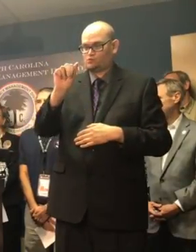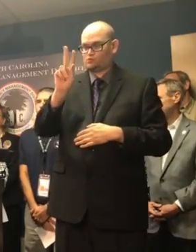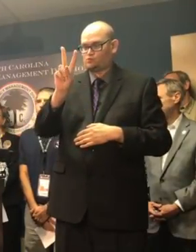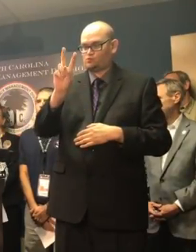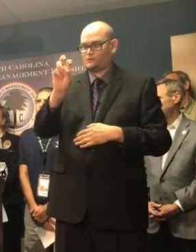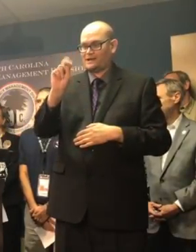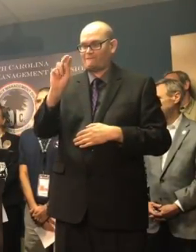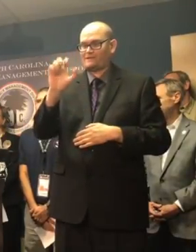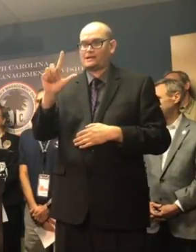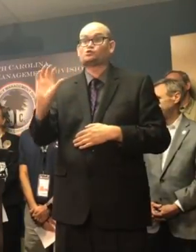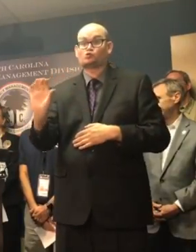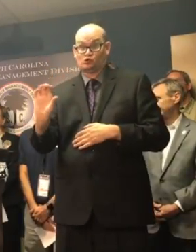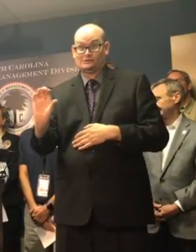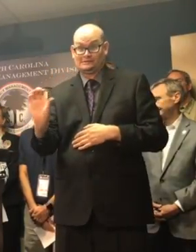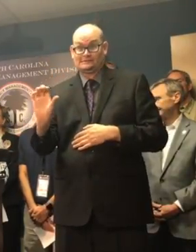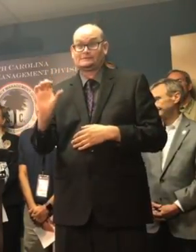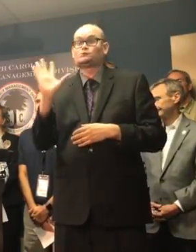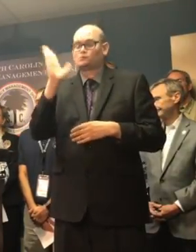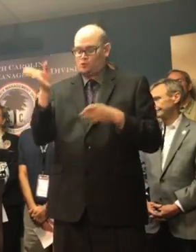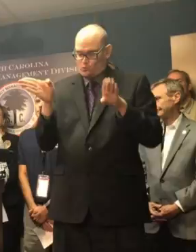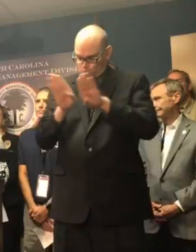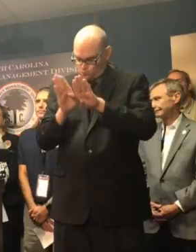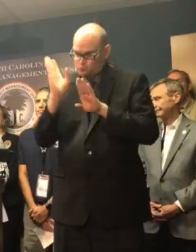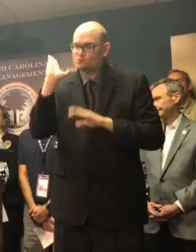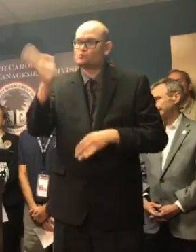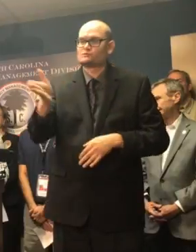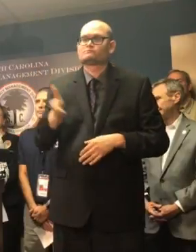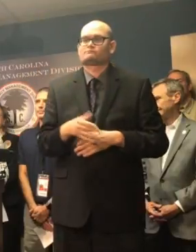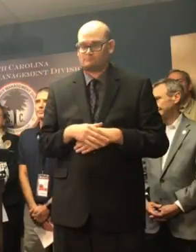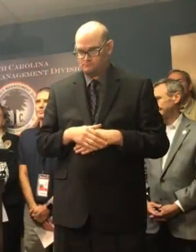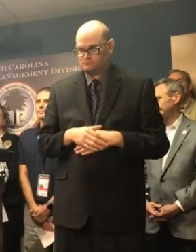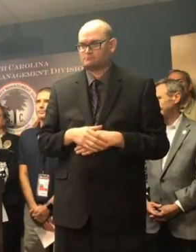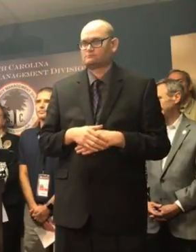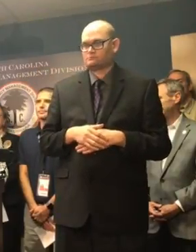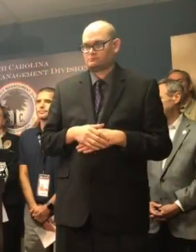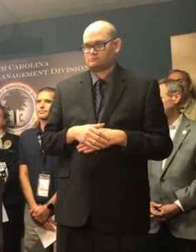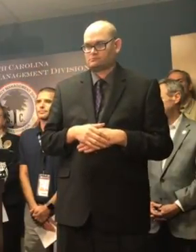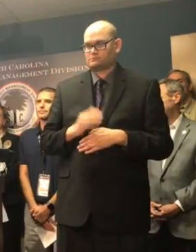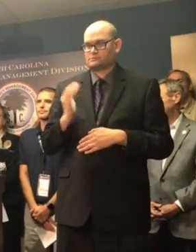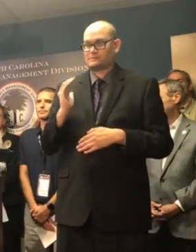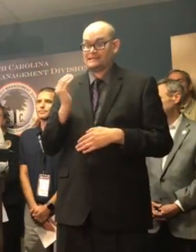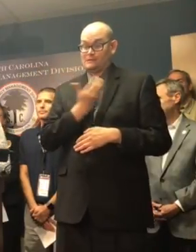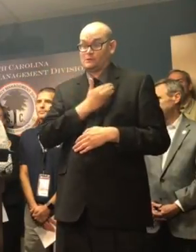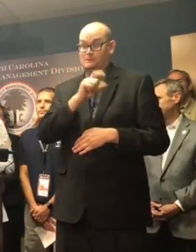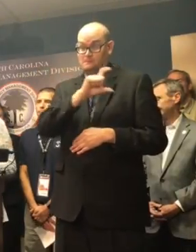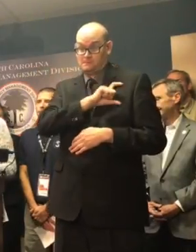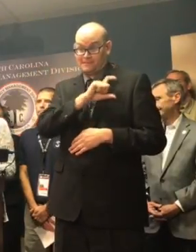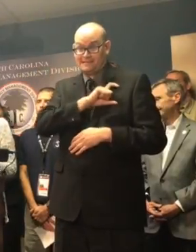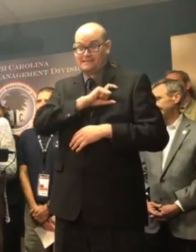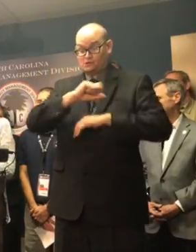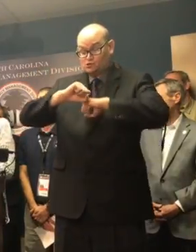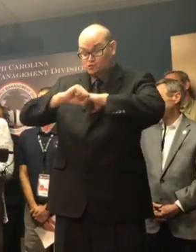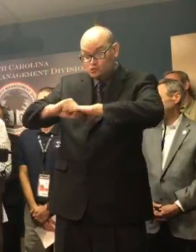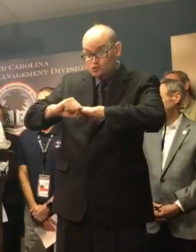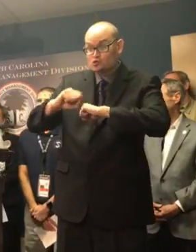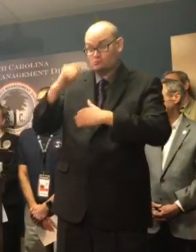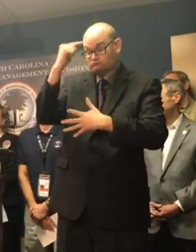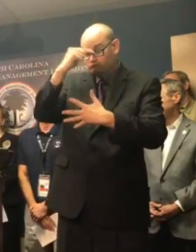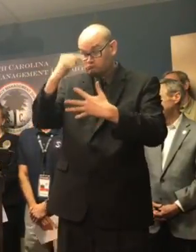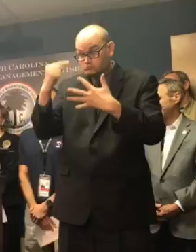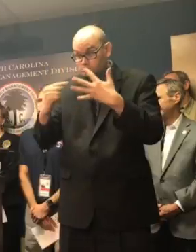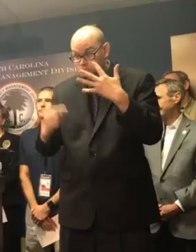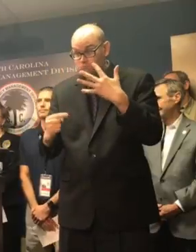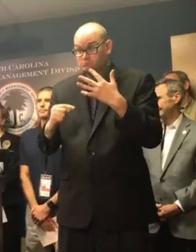thought. Our law enforcement and National Guard members, they are now transitioning over into the security